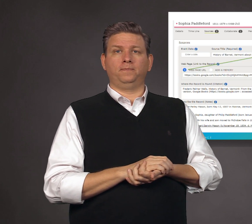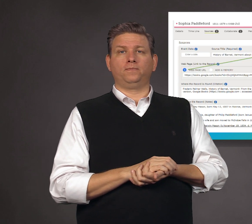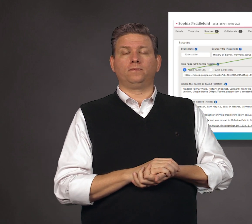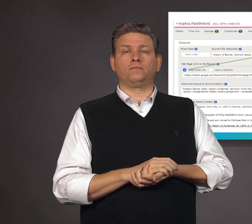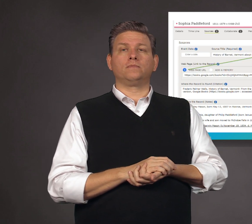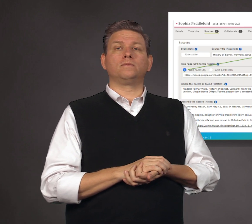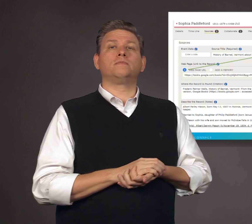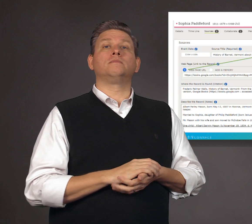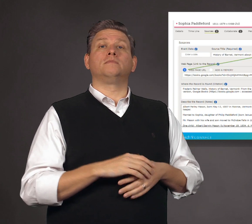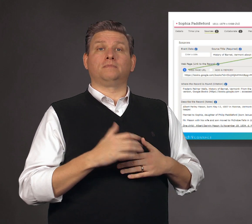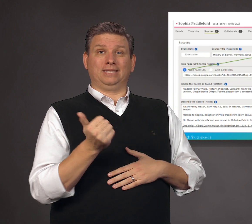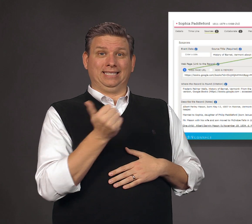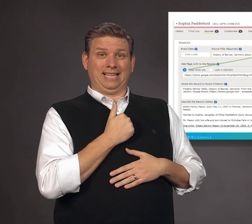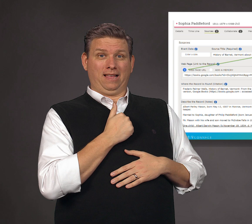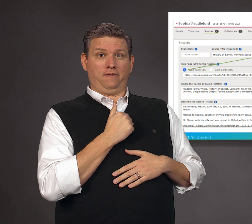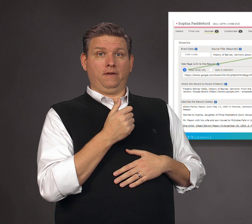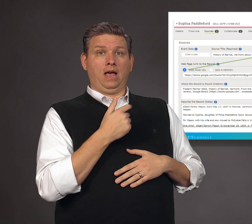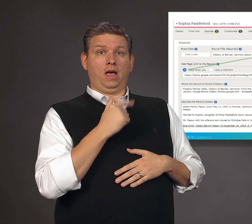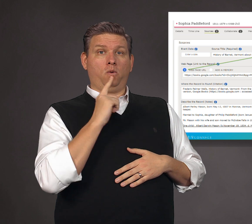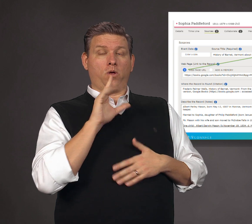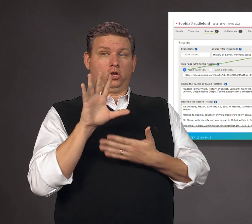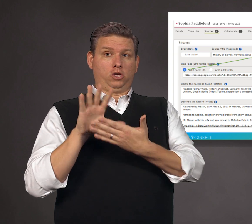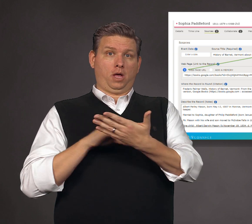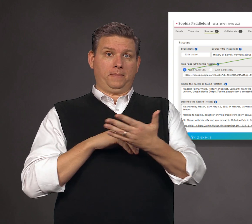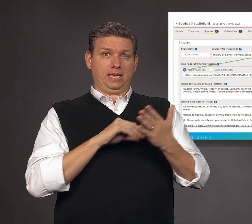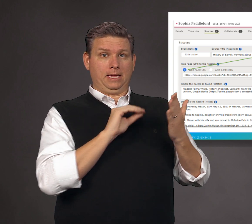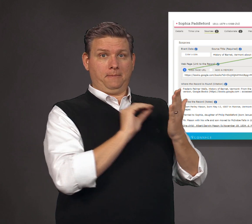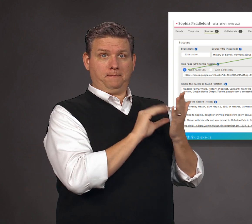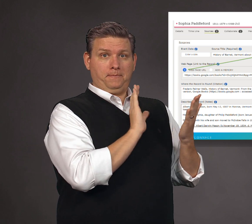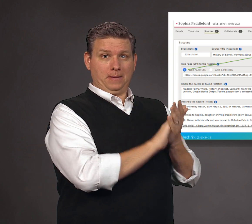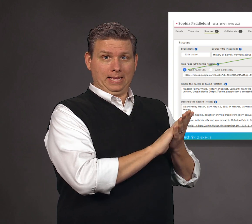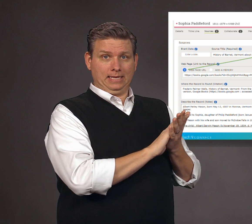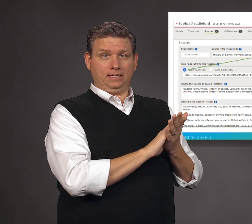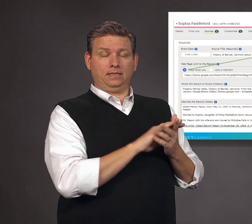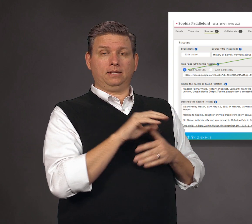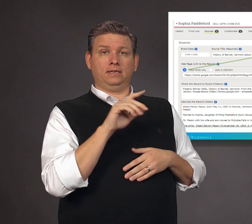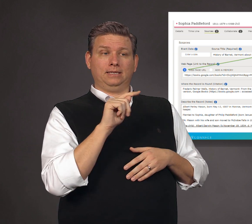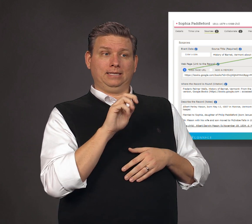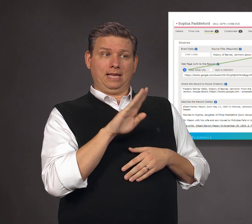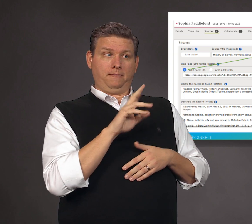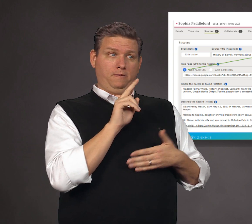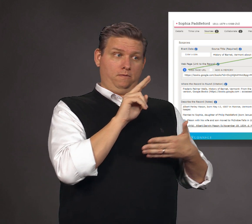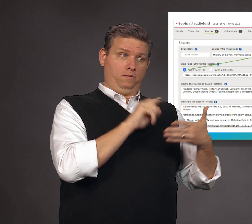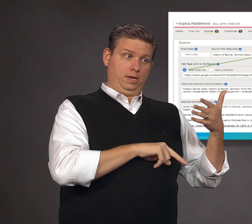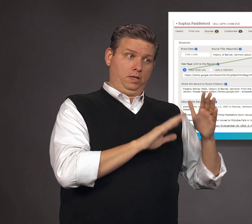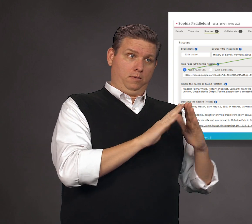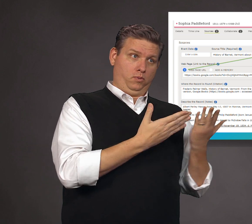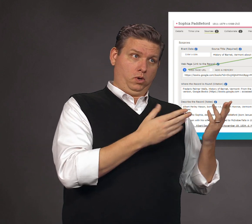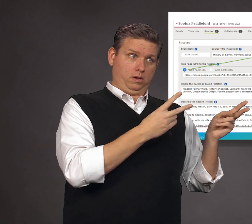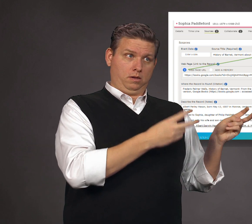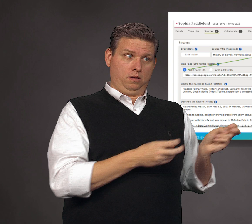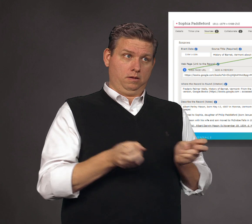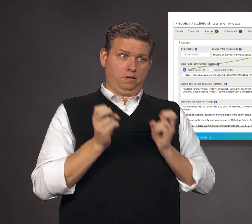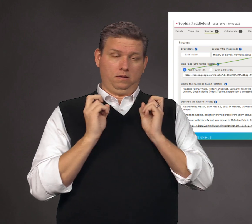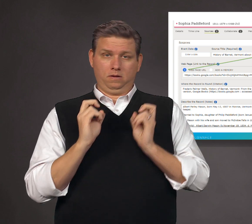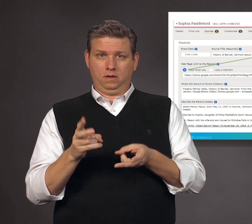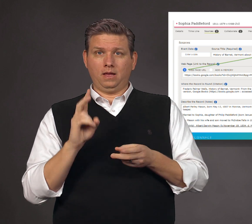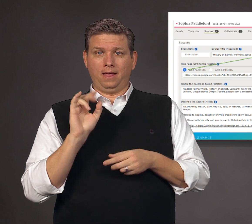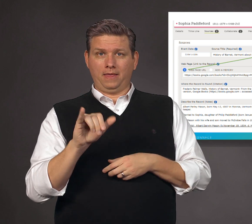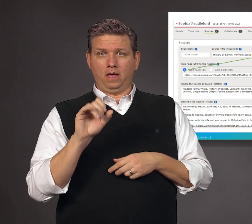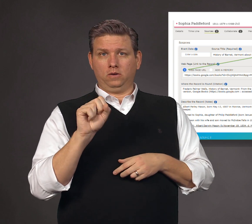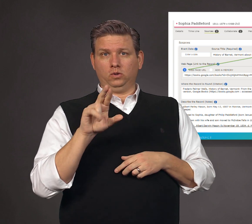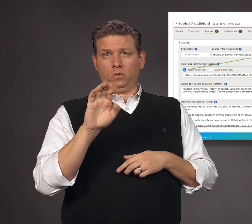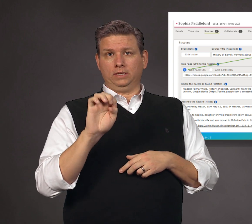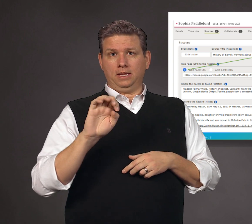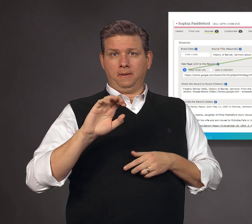I will then manually enter or copy and paste information from the tab where I am viewing the book to the fields on this source page. I typed